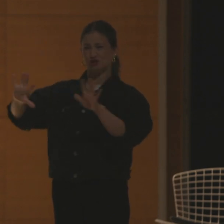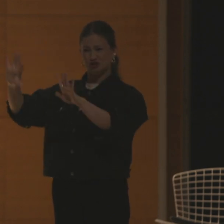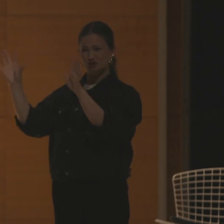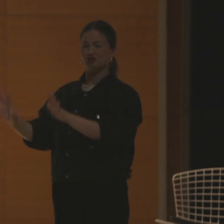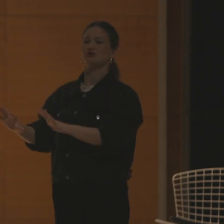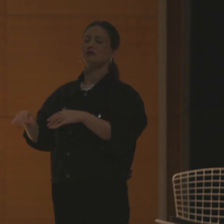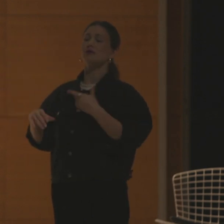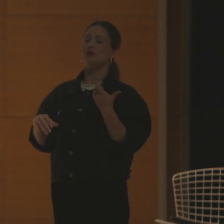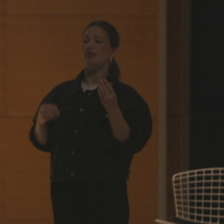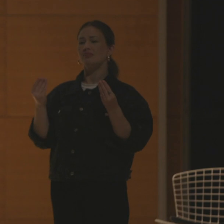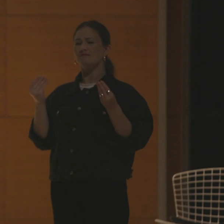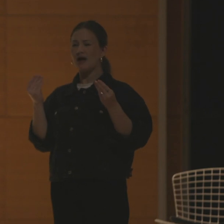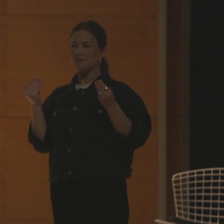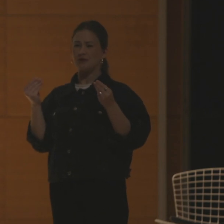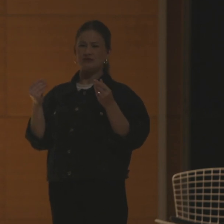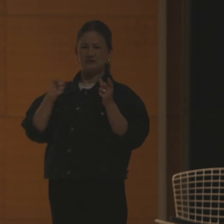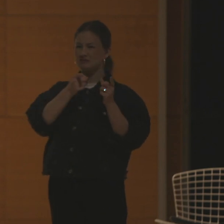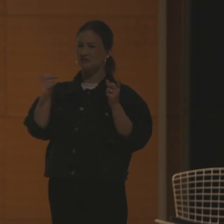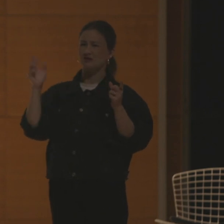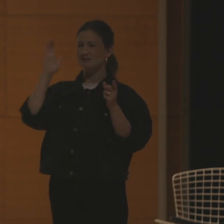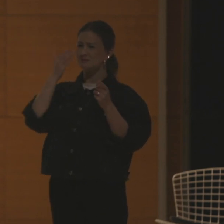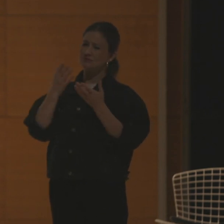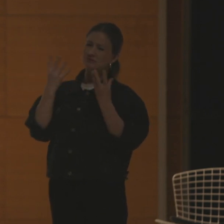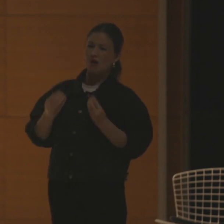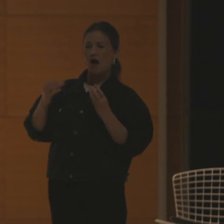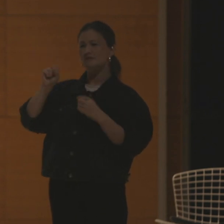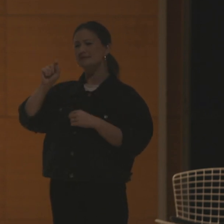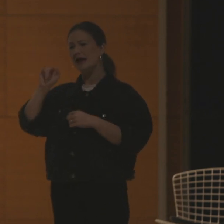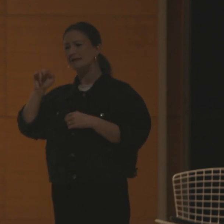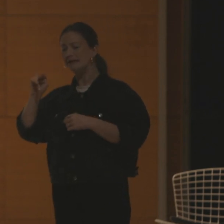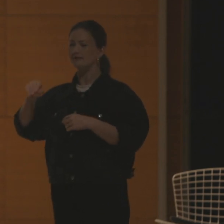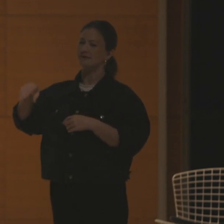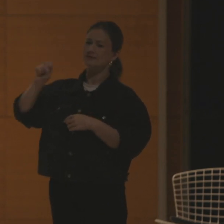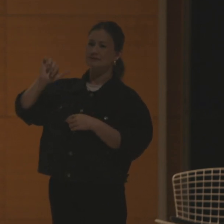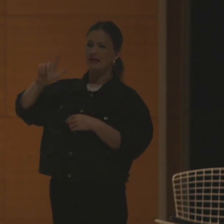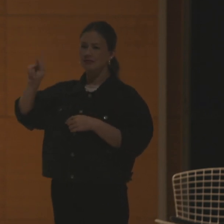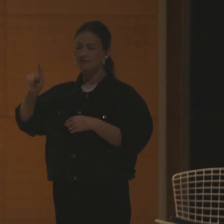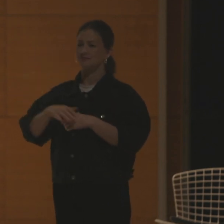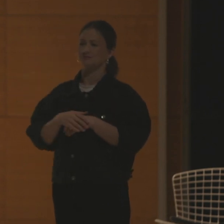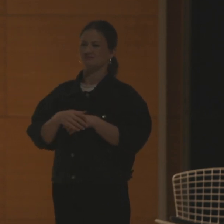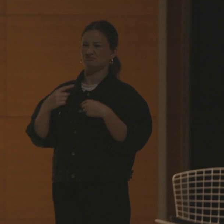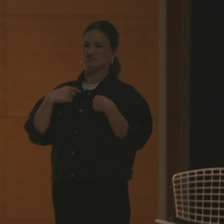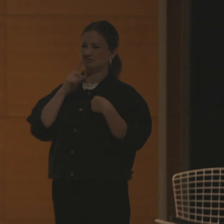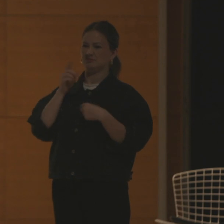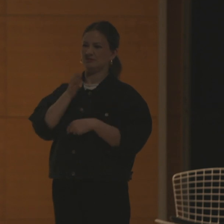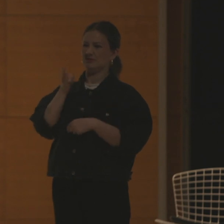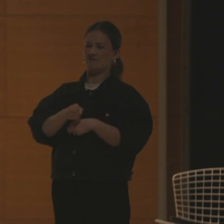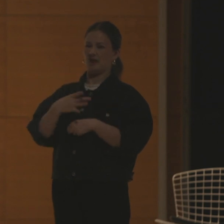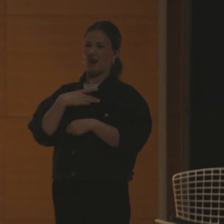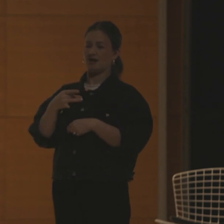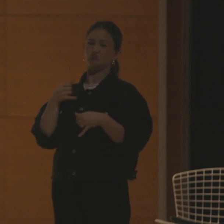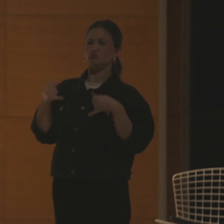hung suggestively, a rustling hedge of satin and silk. I had never been, to my mother's frustration, a frilly dresser.